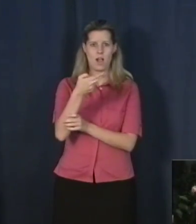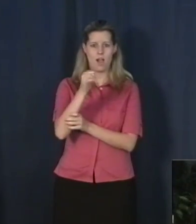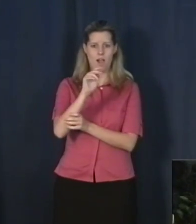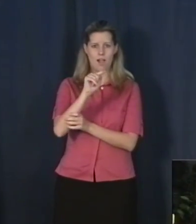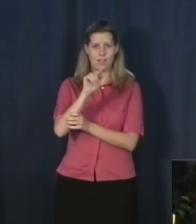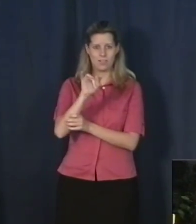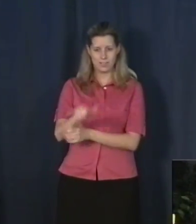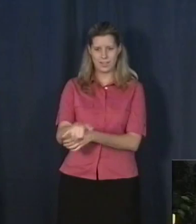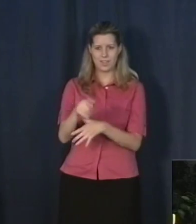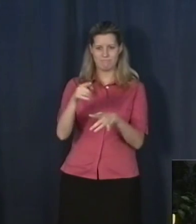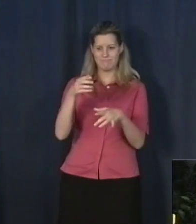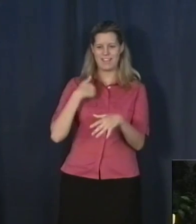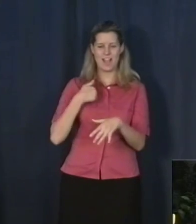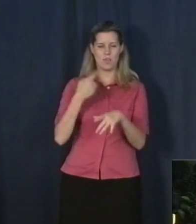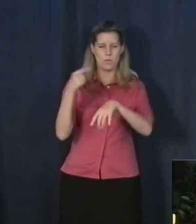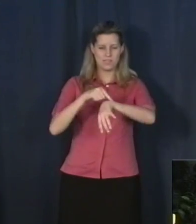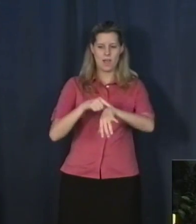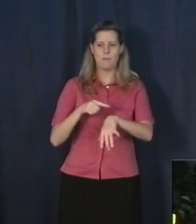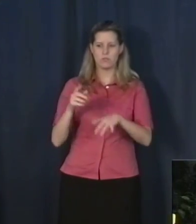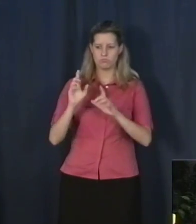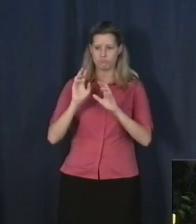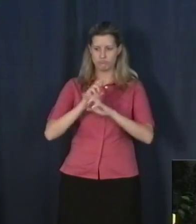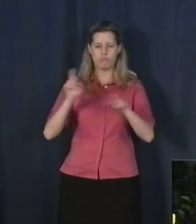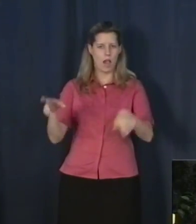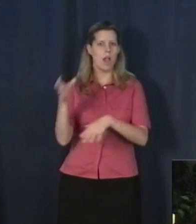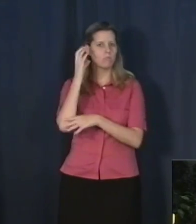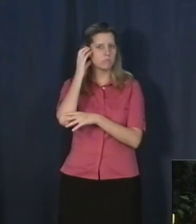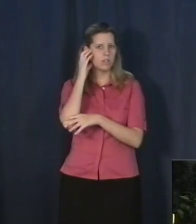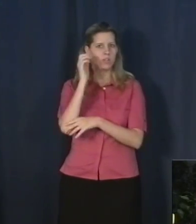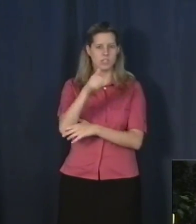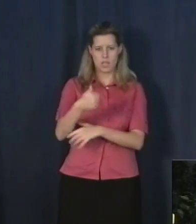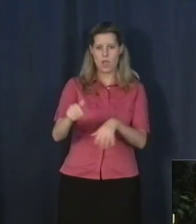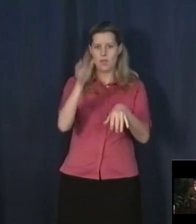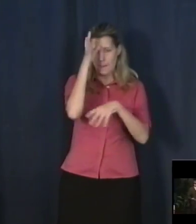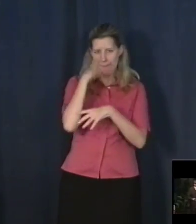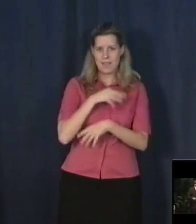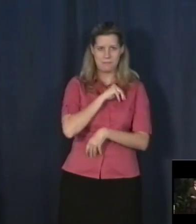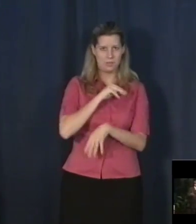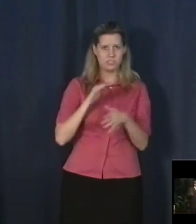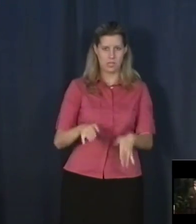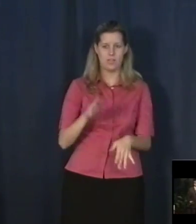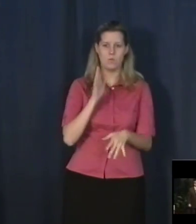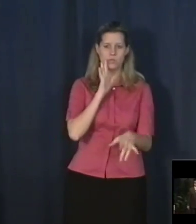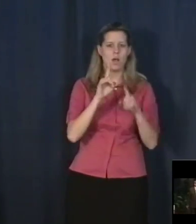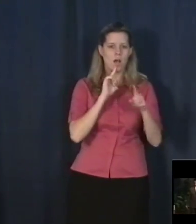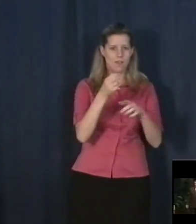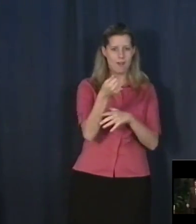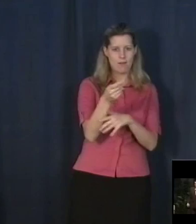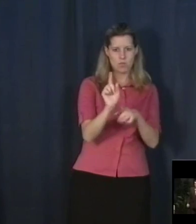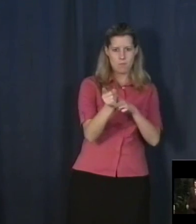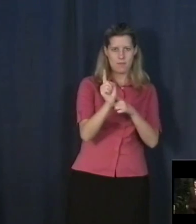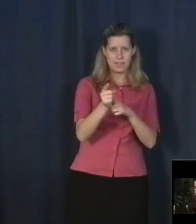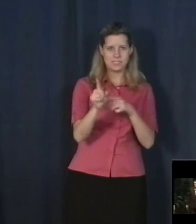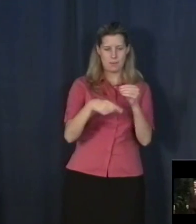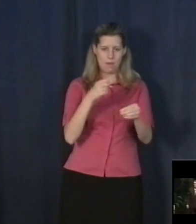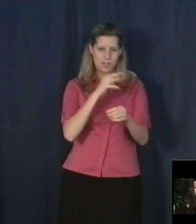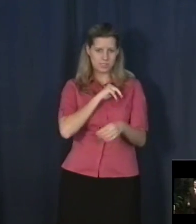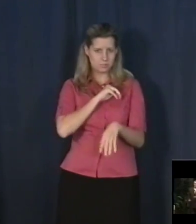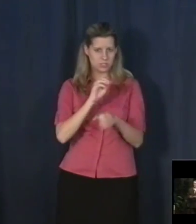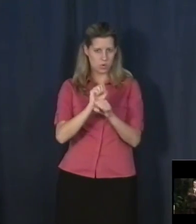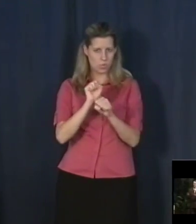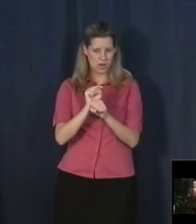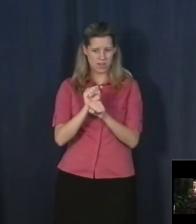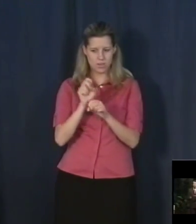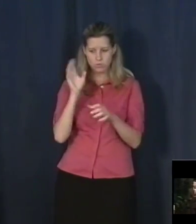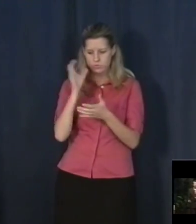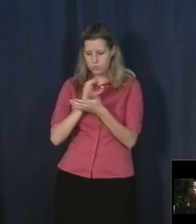program from Toronto, Canada one time. I'm sitting there getting ready to go on the air, and there's another guy, a missionary, who's going to go on and talk for a few minutes about his mission work. And he was looking